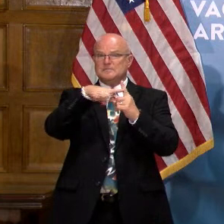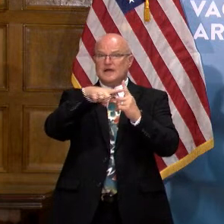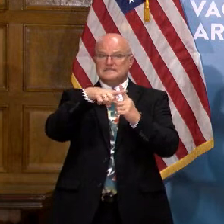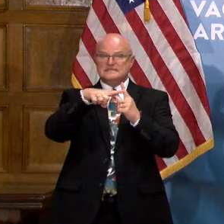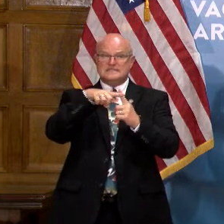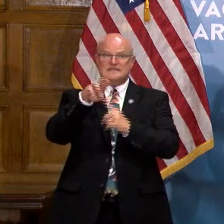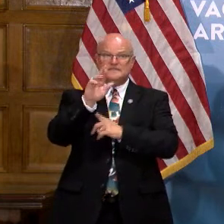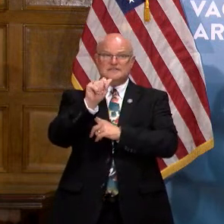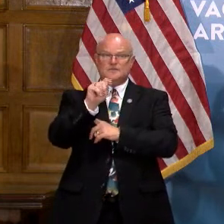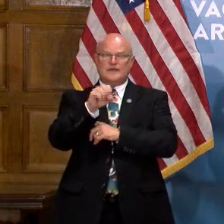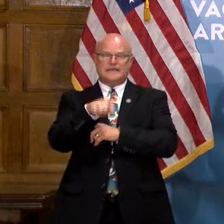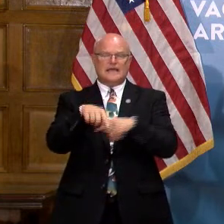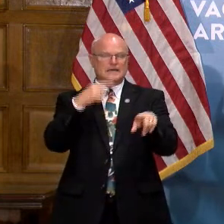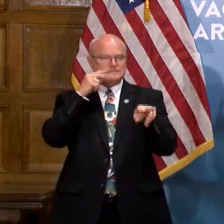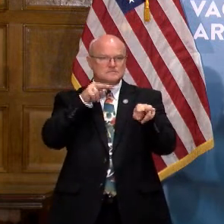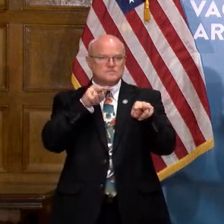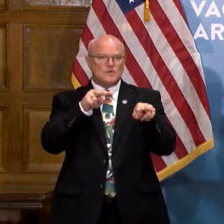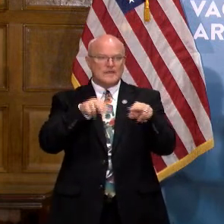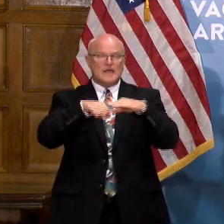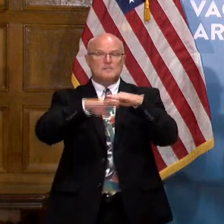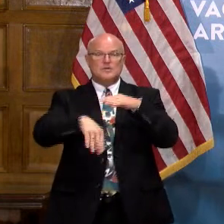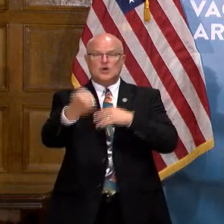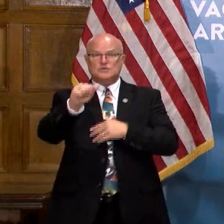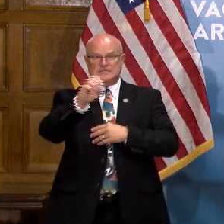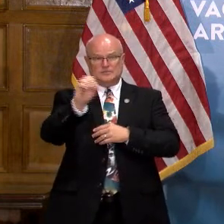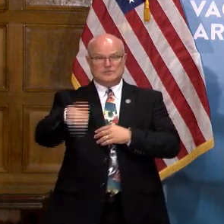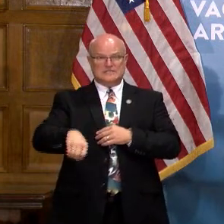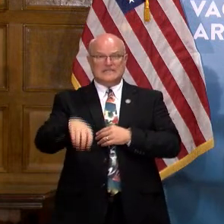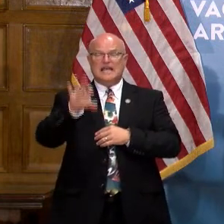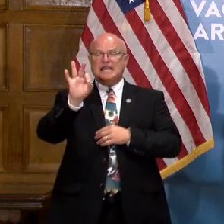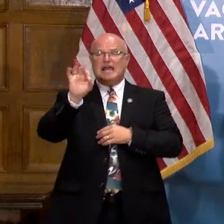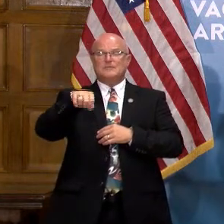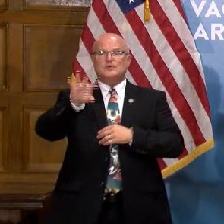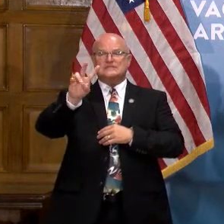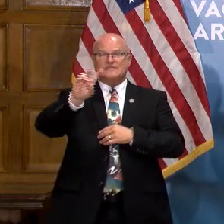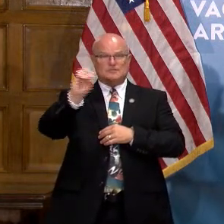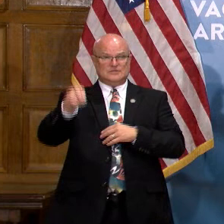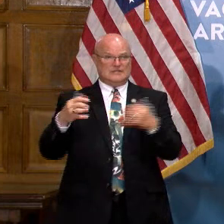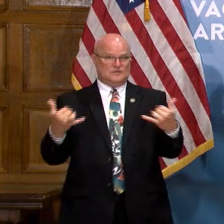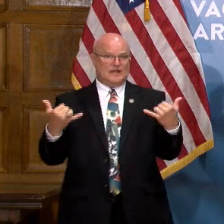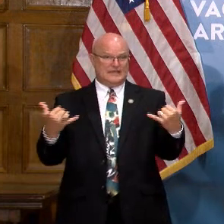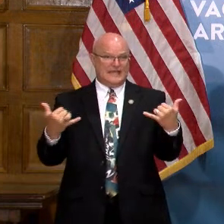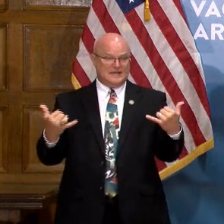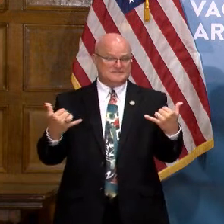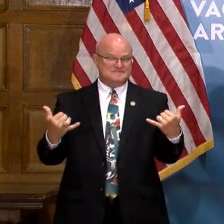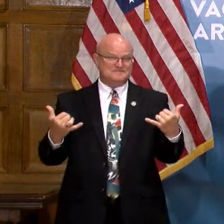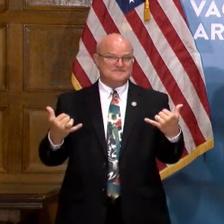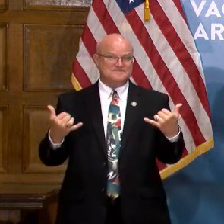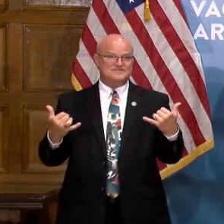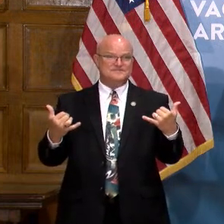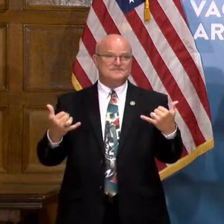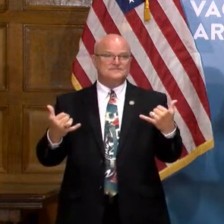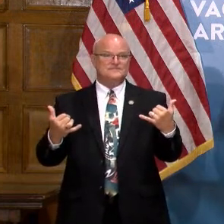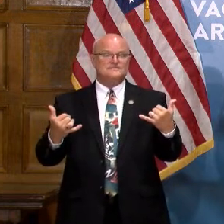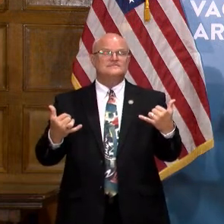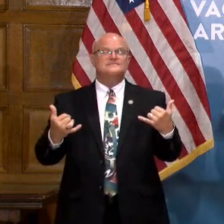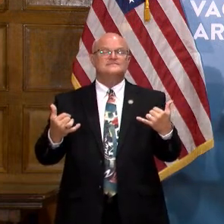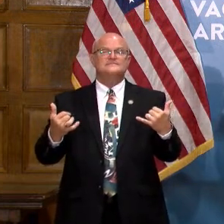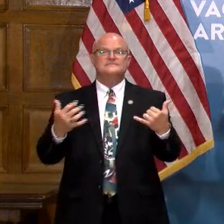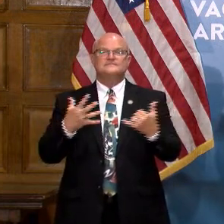positivity rate I keep an eye on. It's below 10% at 9.7% positivity rate.